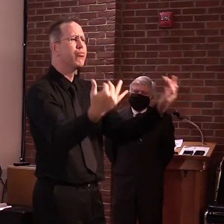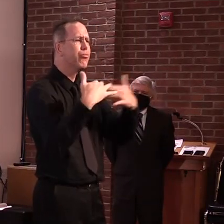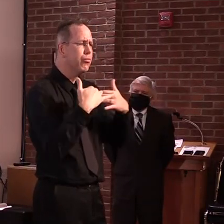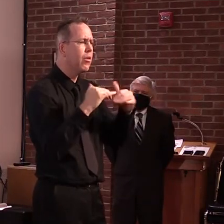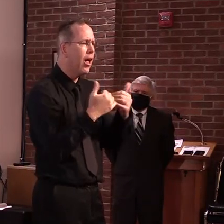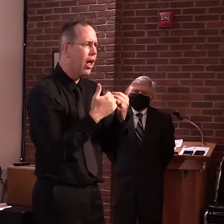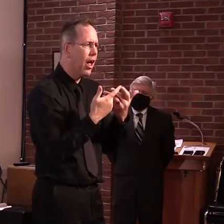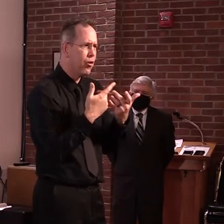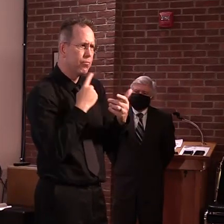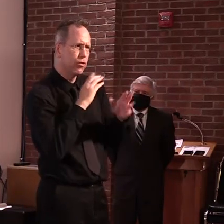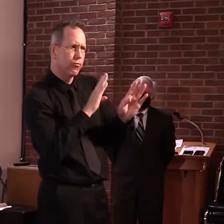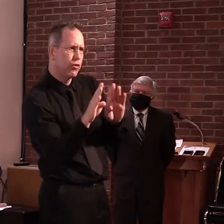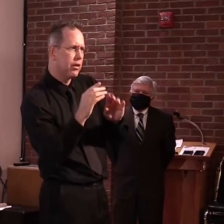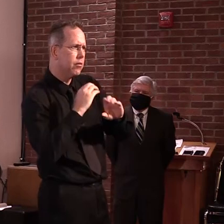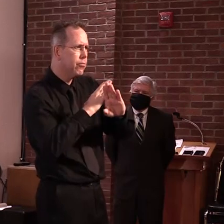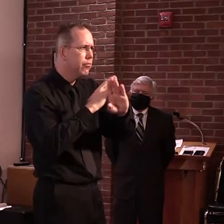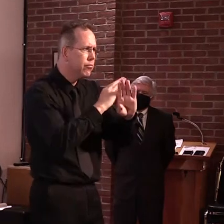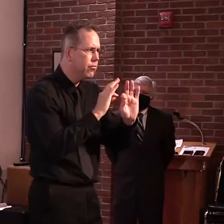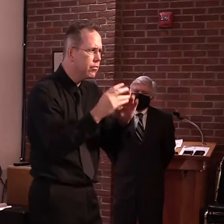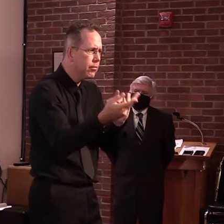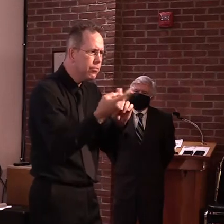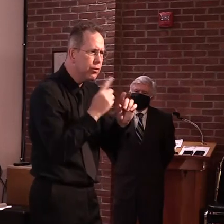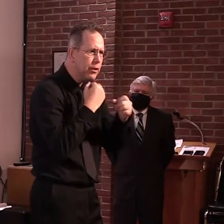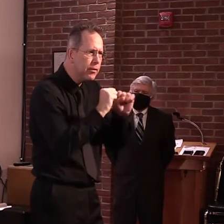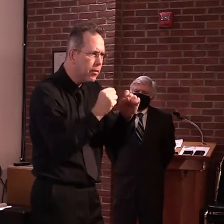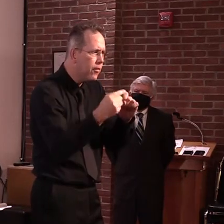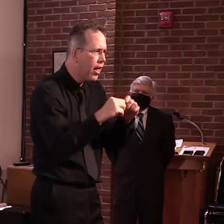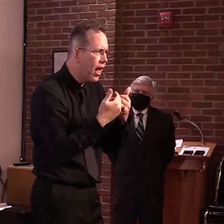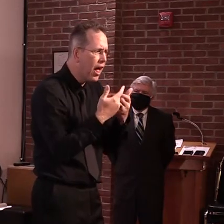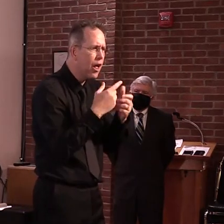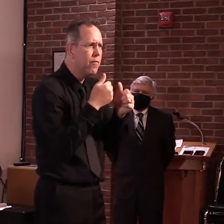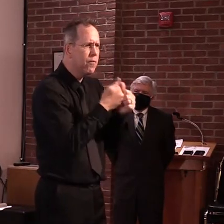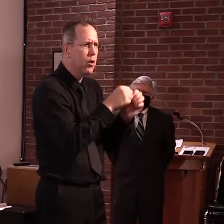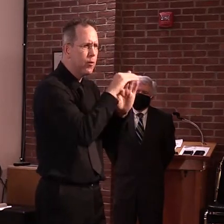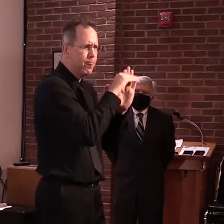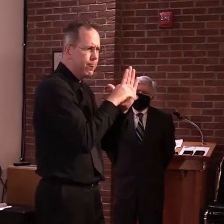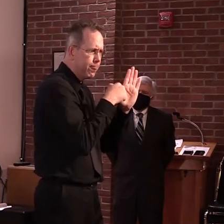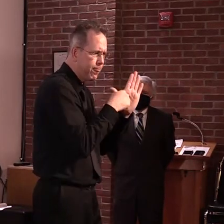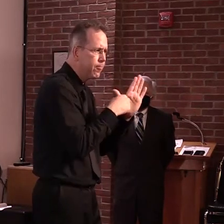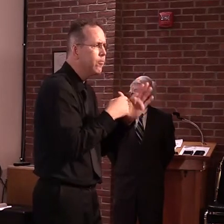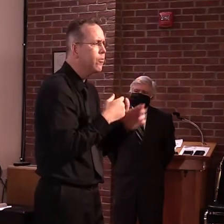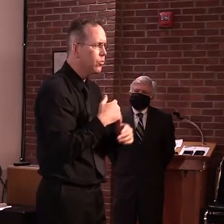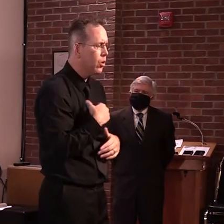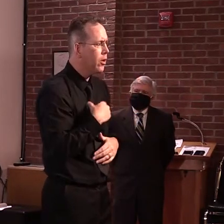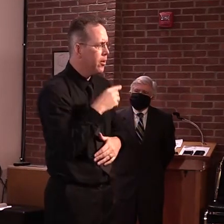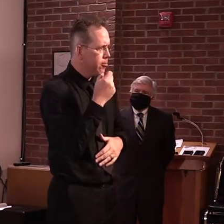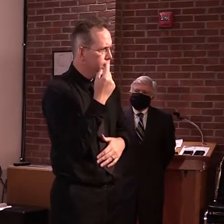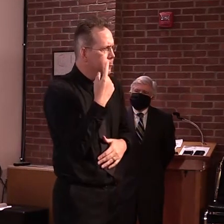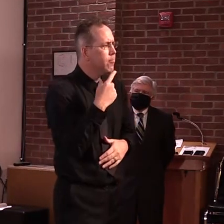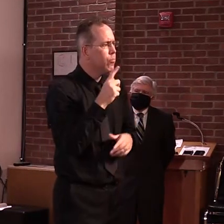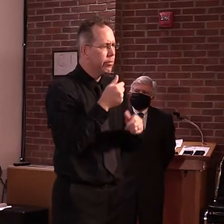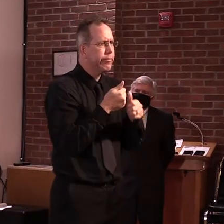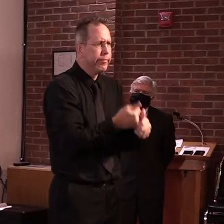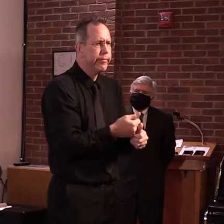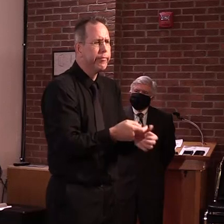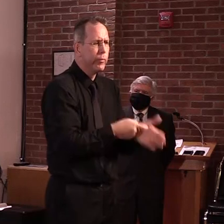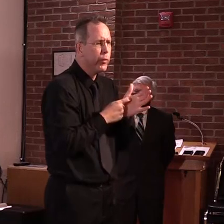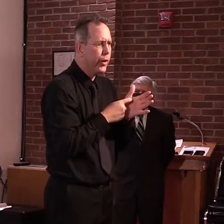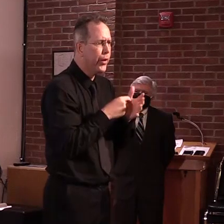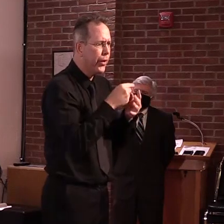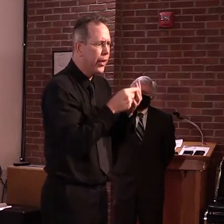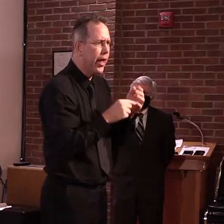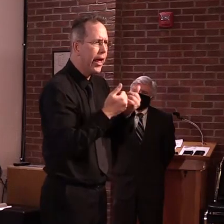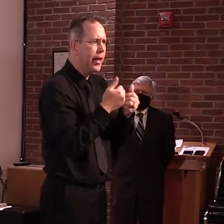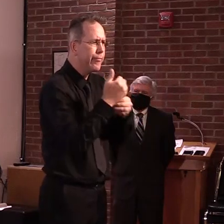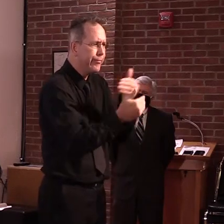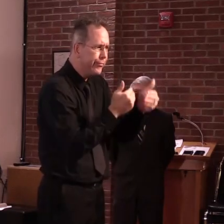what it will look like, I'm not sure at this point, but it will require some social or